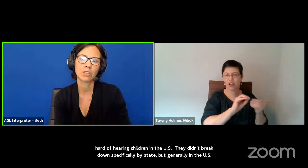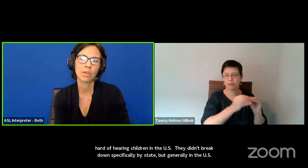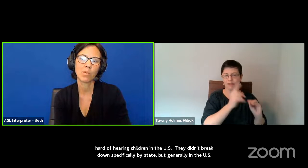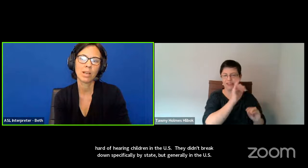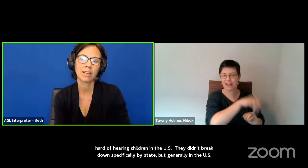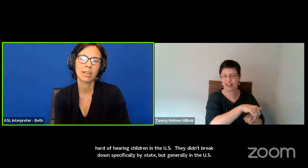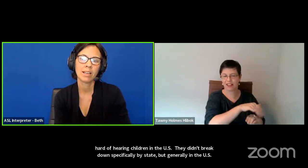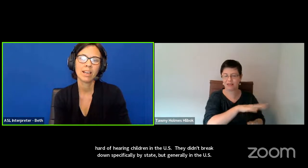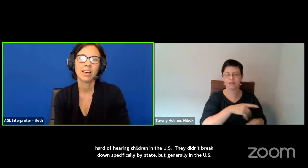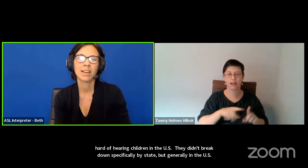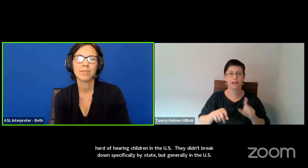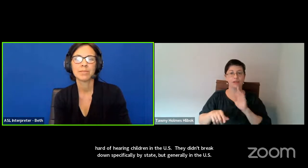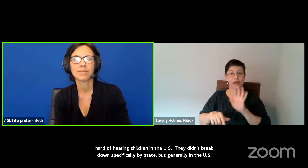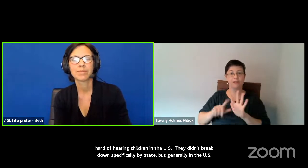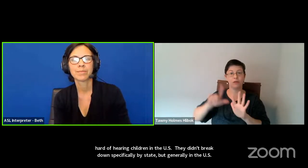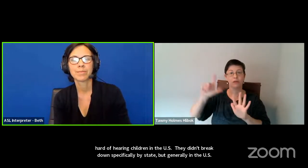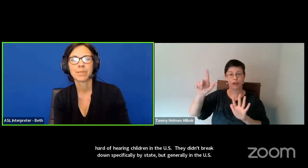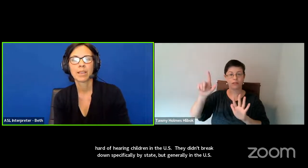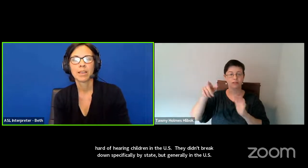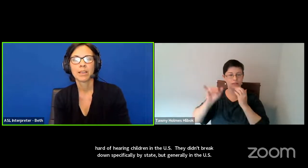5 to 21.